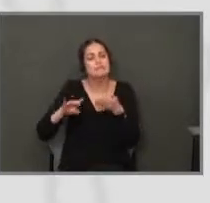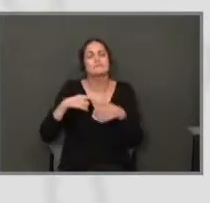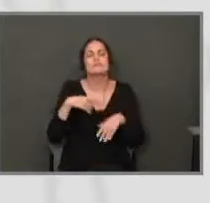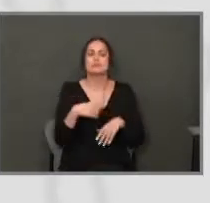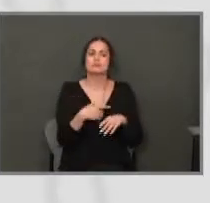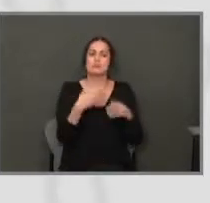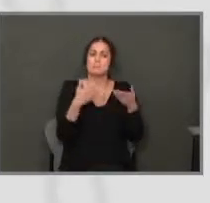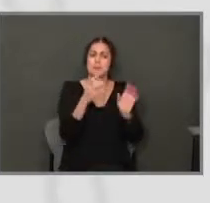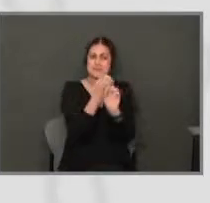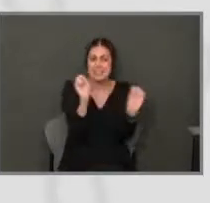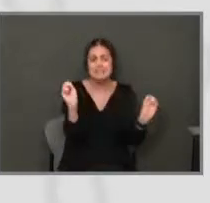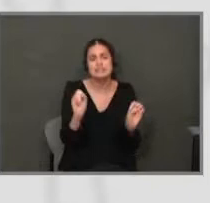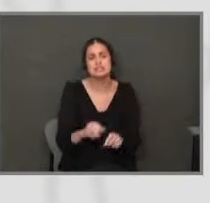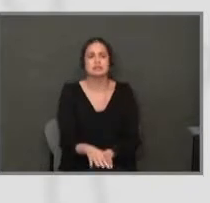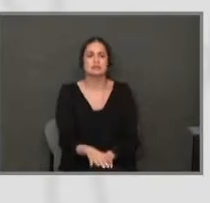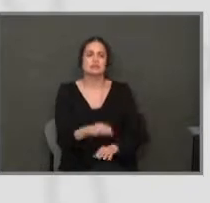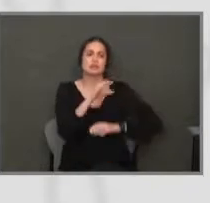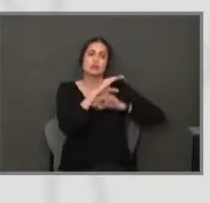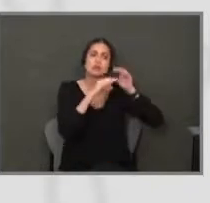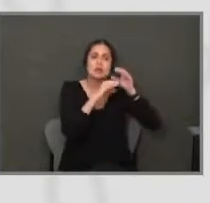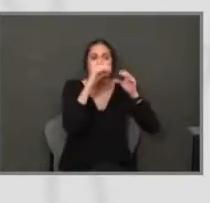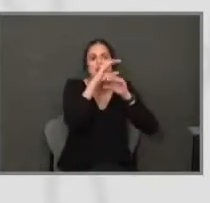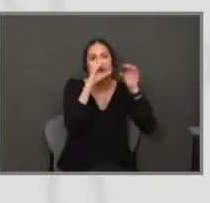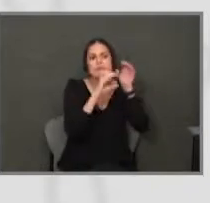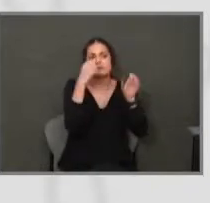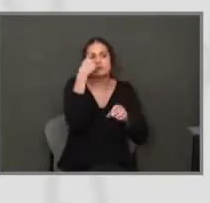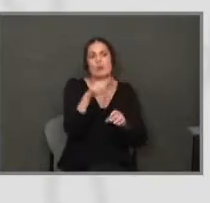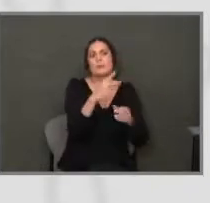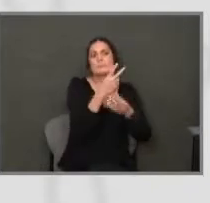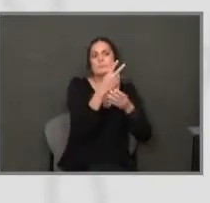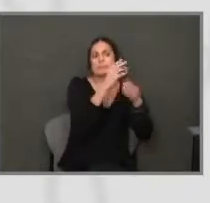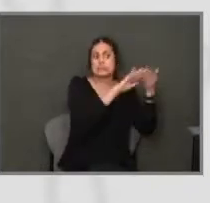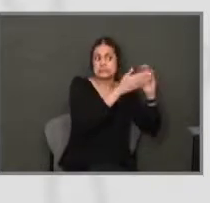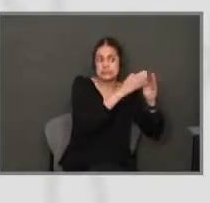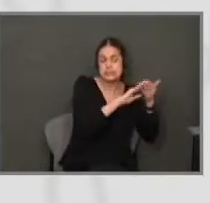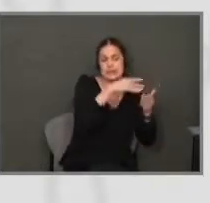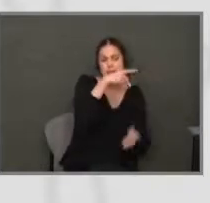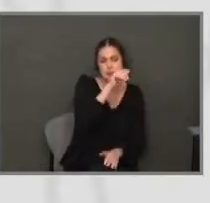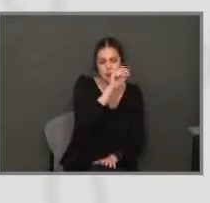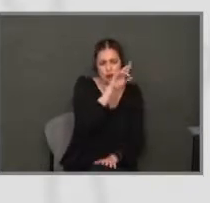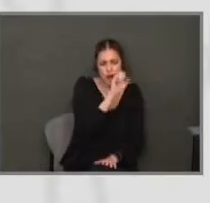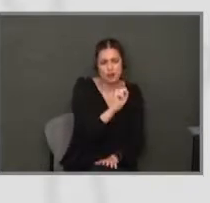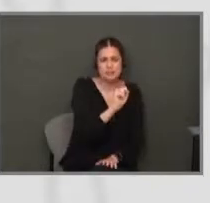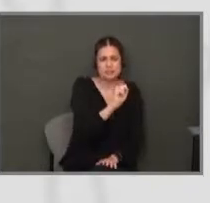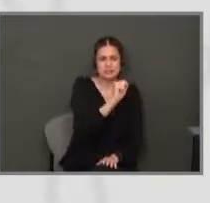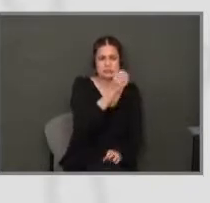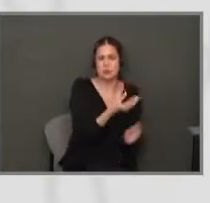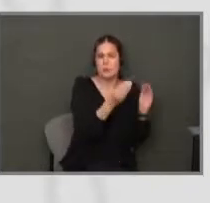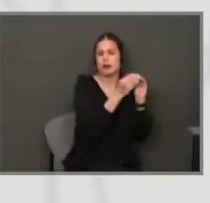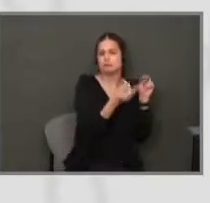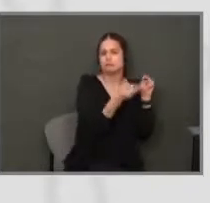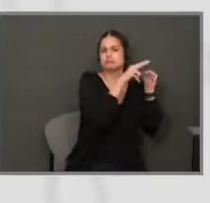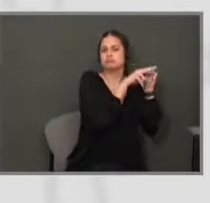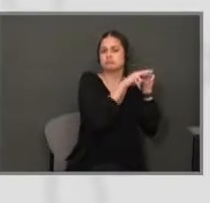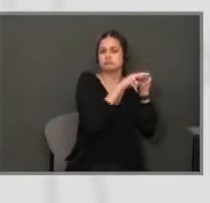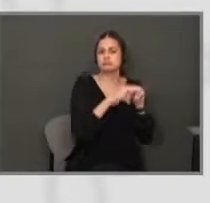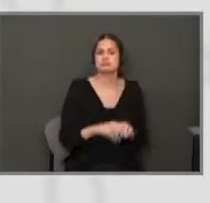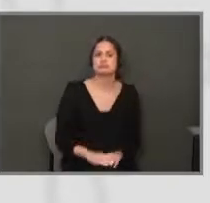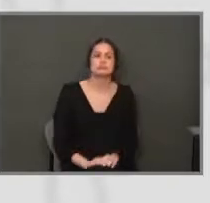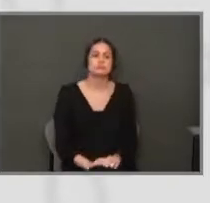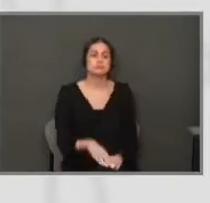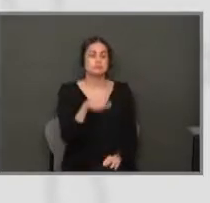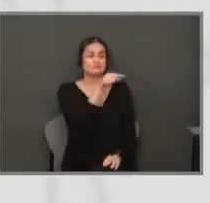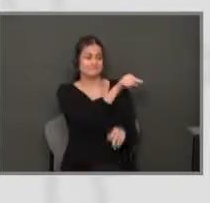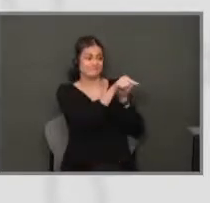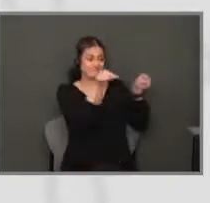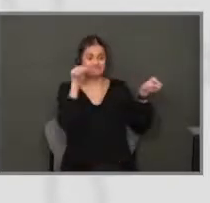safety, infrastructure on the citywide, parks and recreation a little bit higher in District 8. So this is the